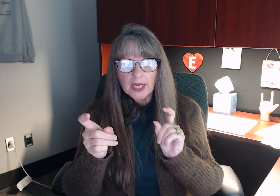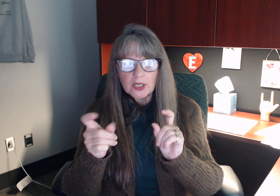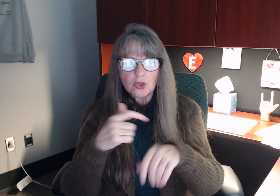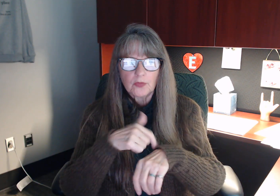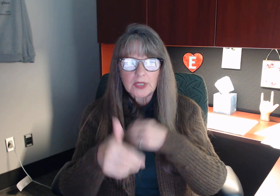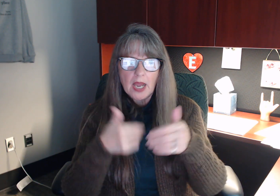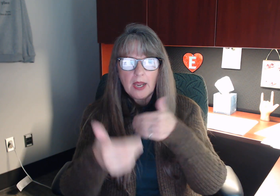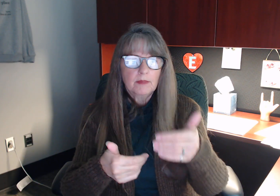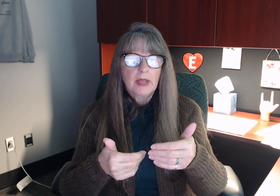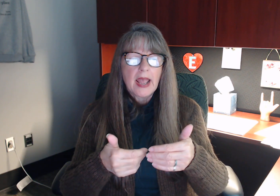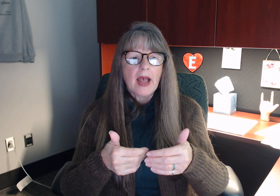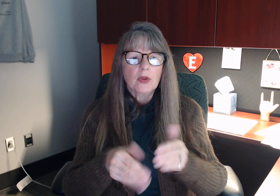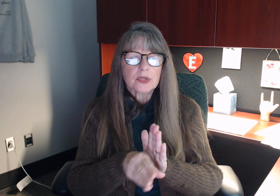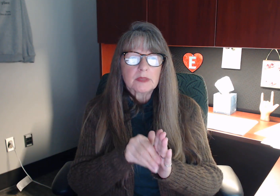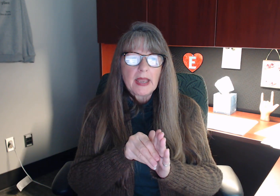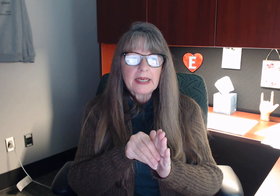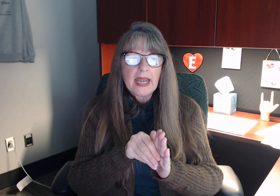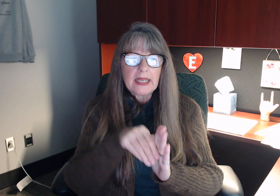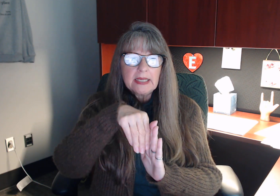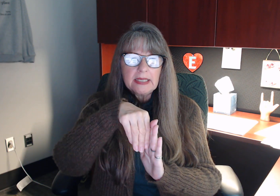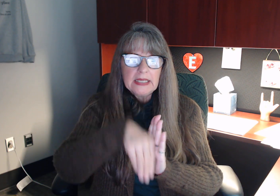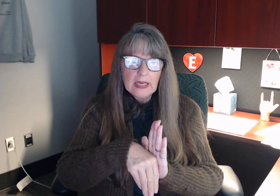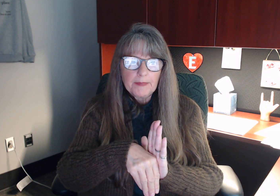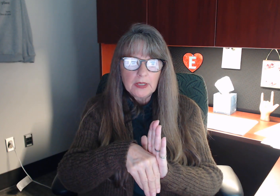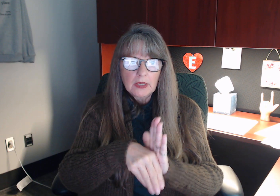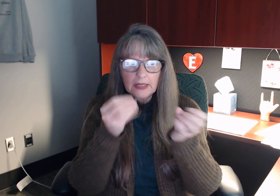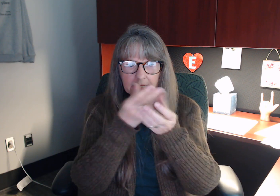changed over time, and there's this magnetic dip data.